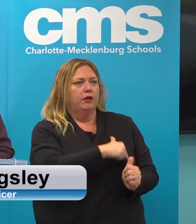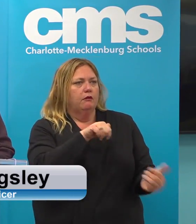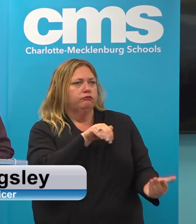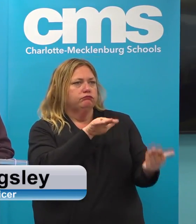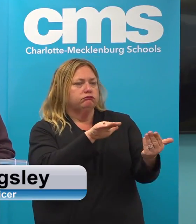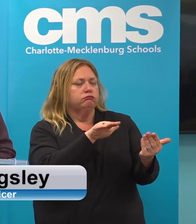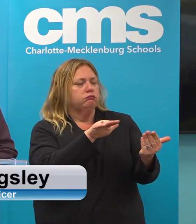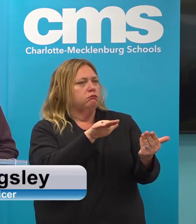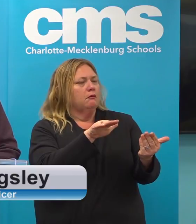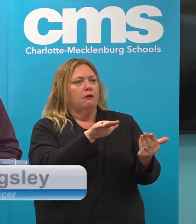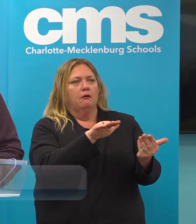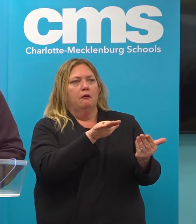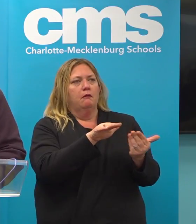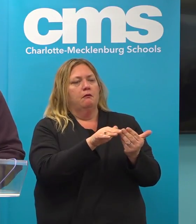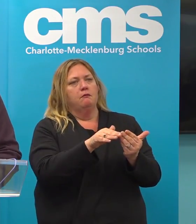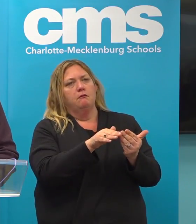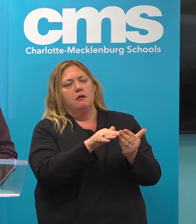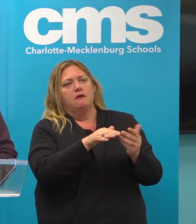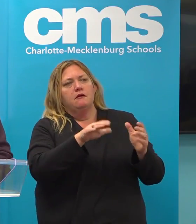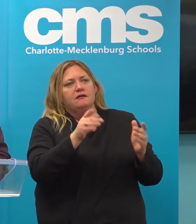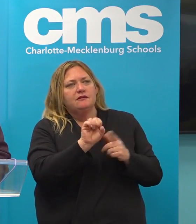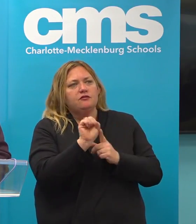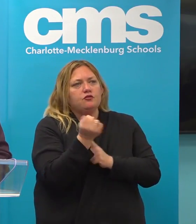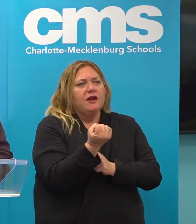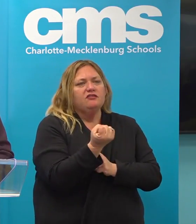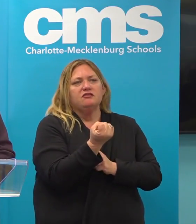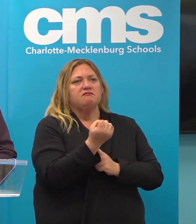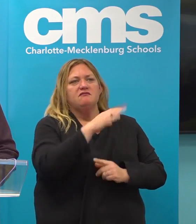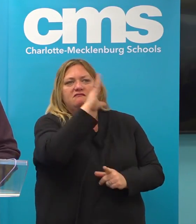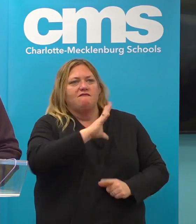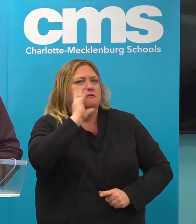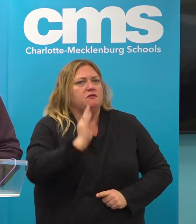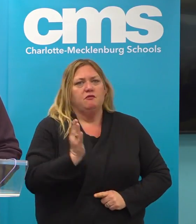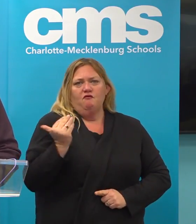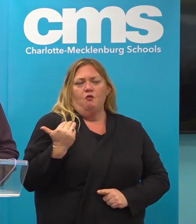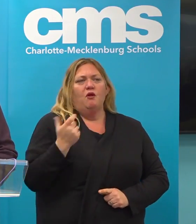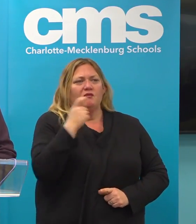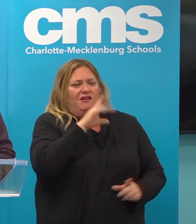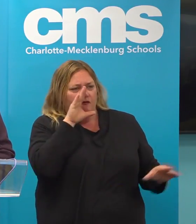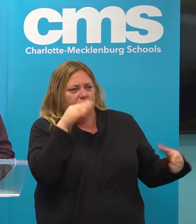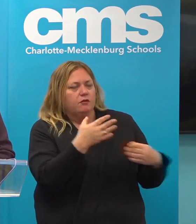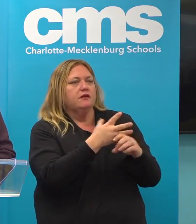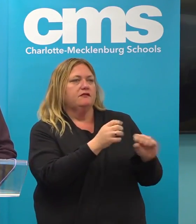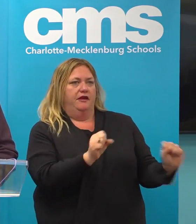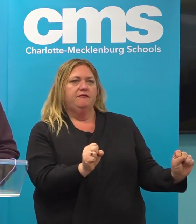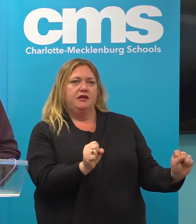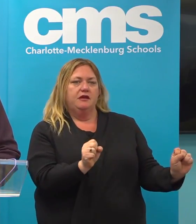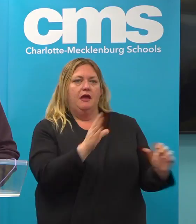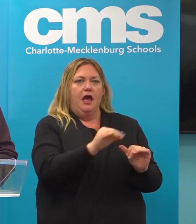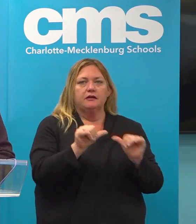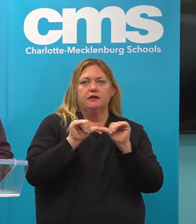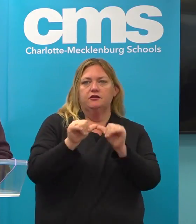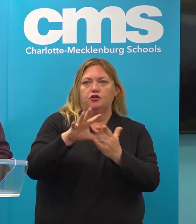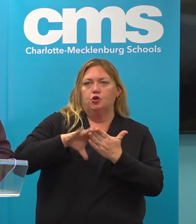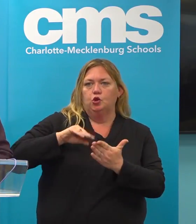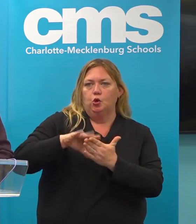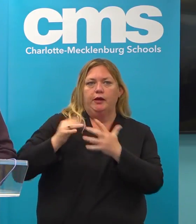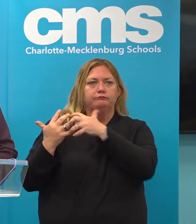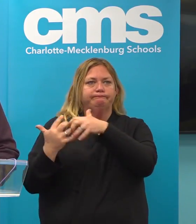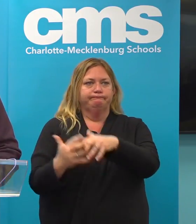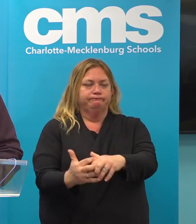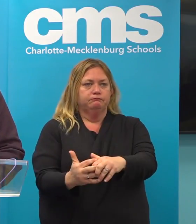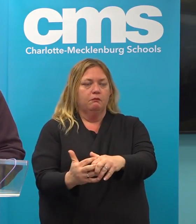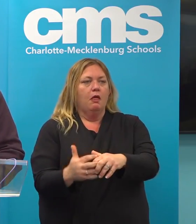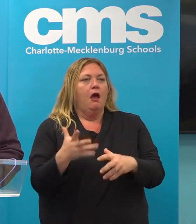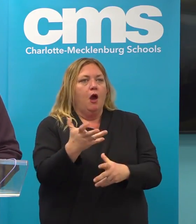incredible, unprecedented circumstances that require us to focus both on safety and continued learning. I want to